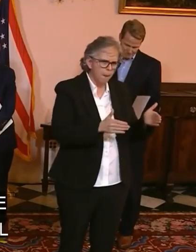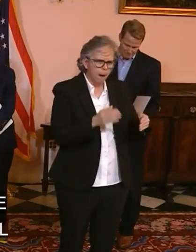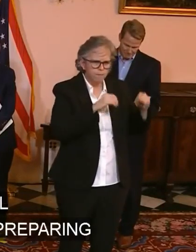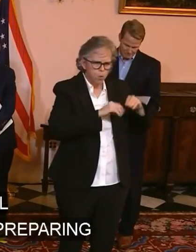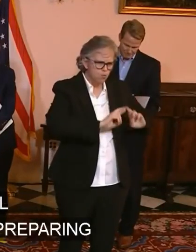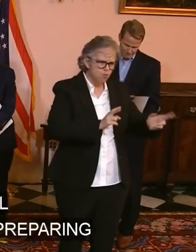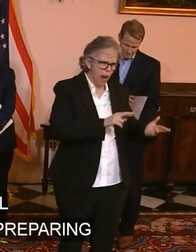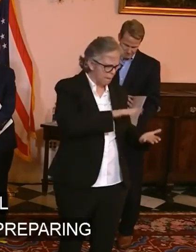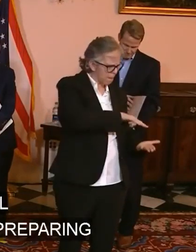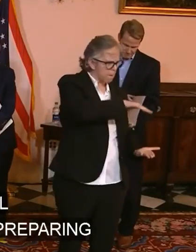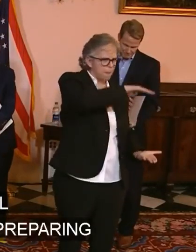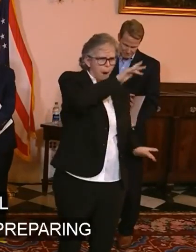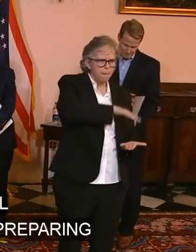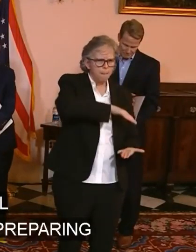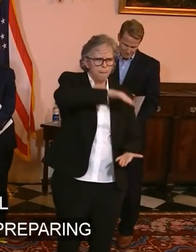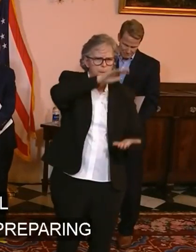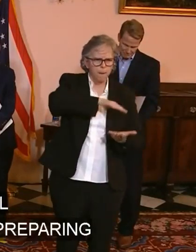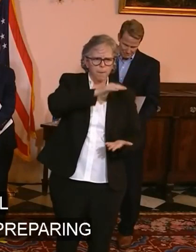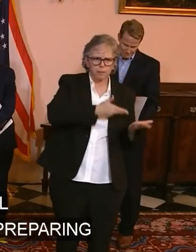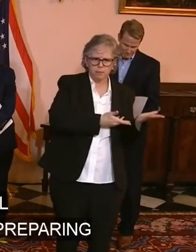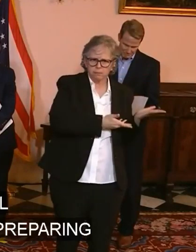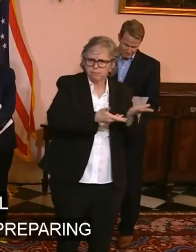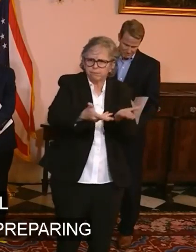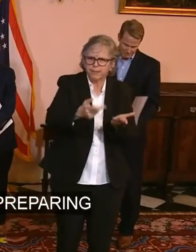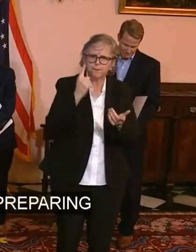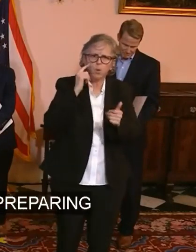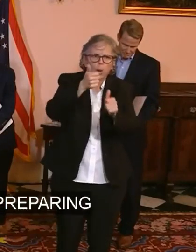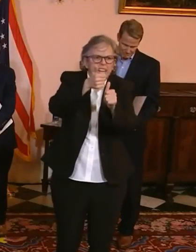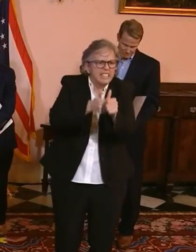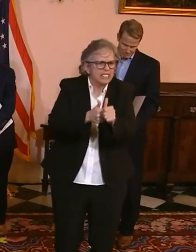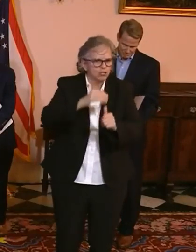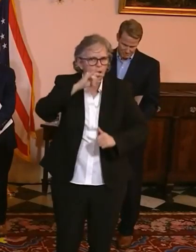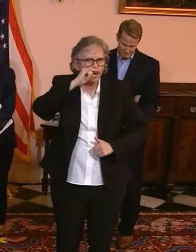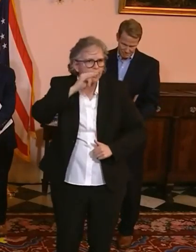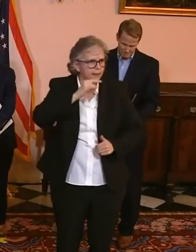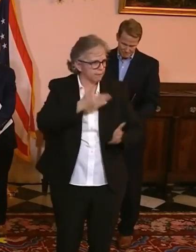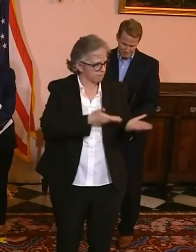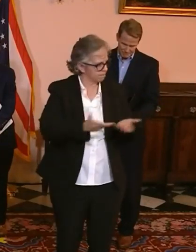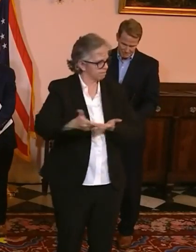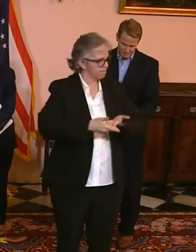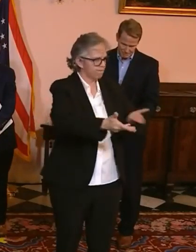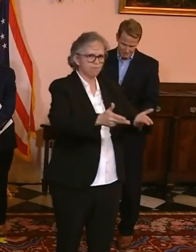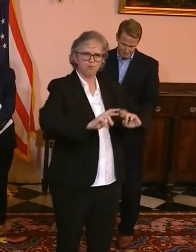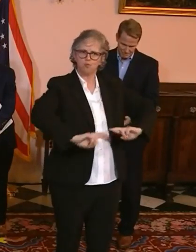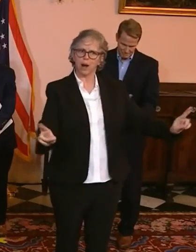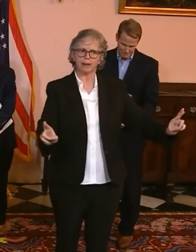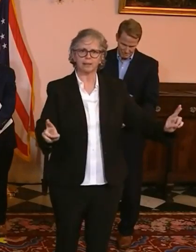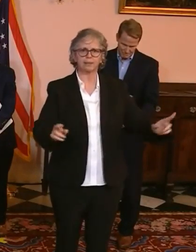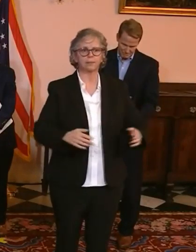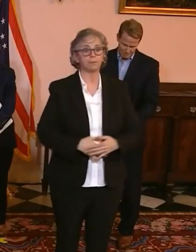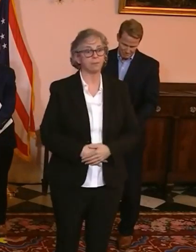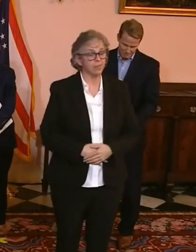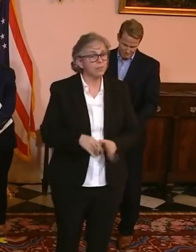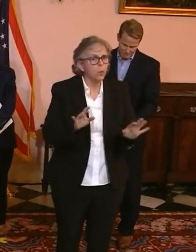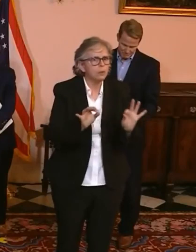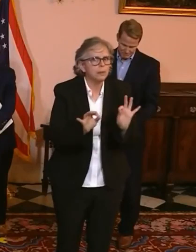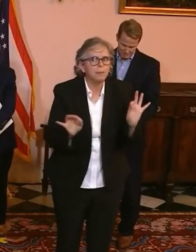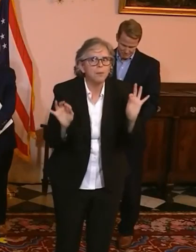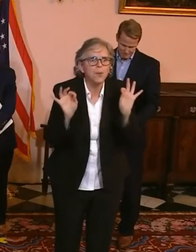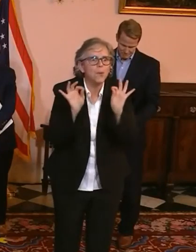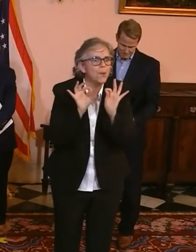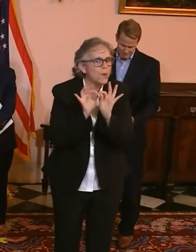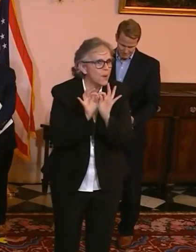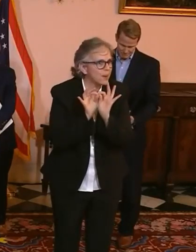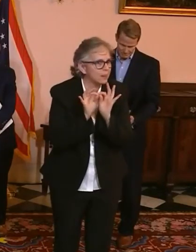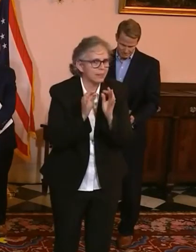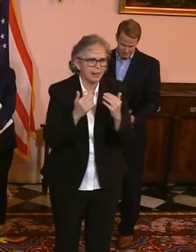kid gets to eat. So I think that's such an important thing that we had to do to make sure that these kids were still getting